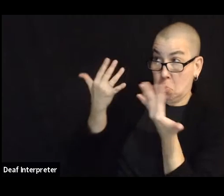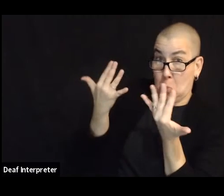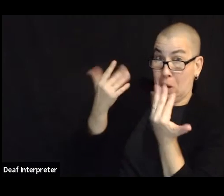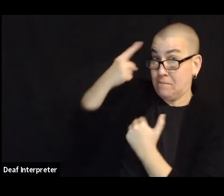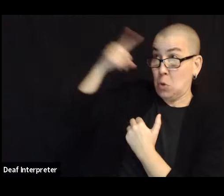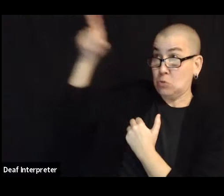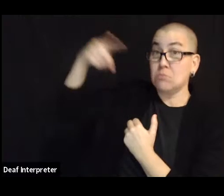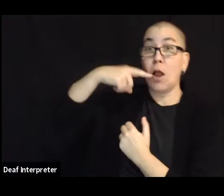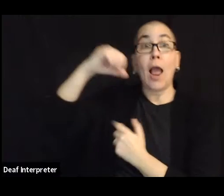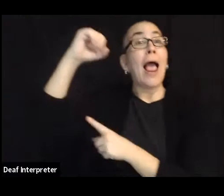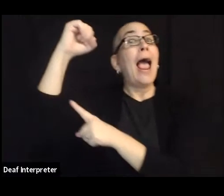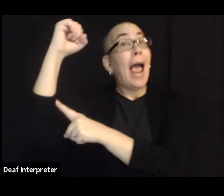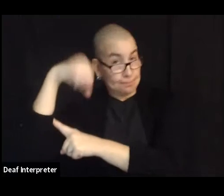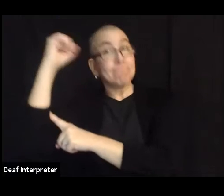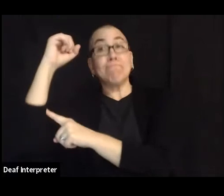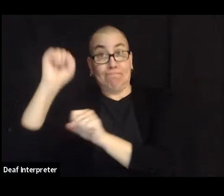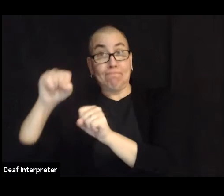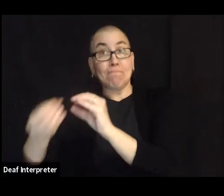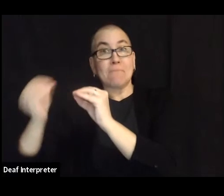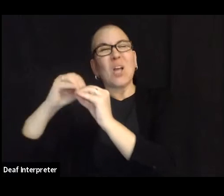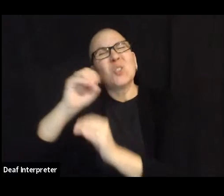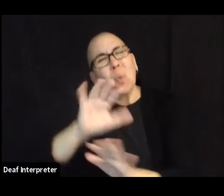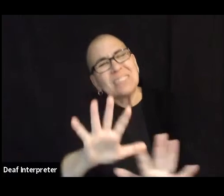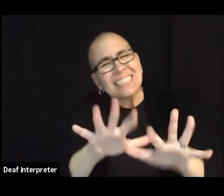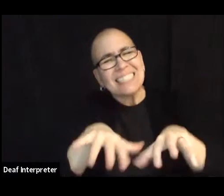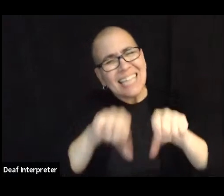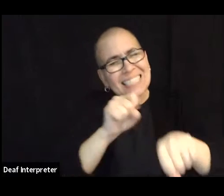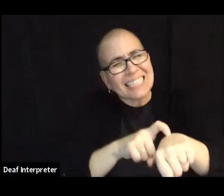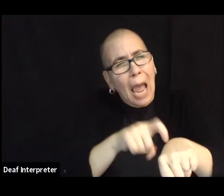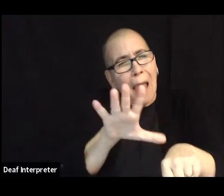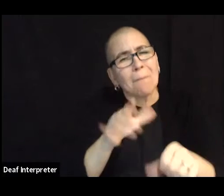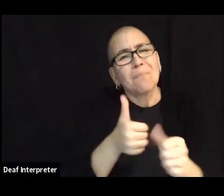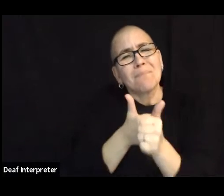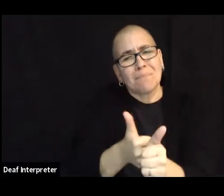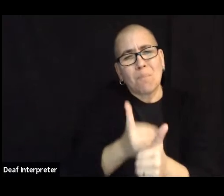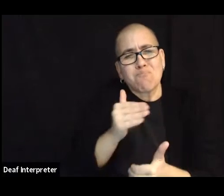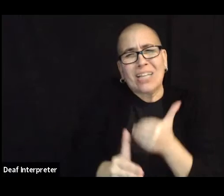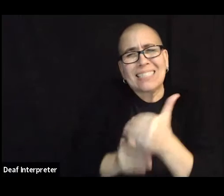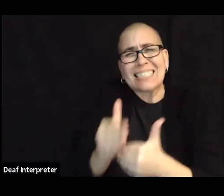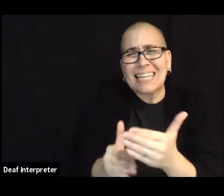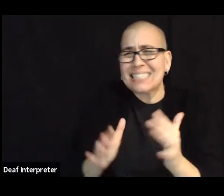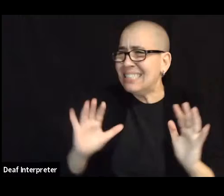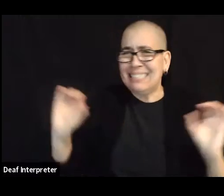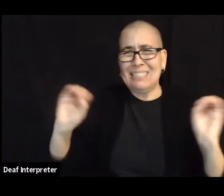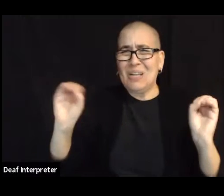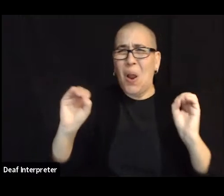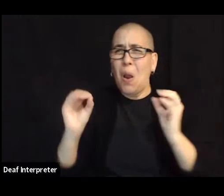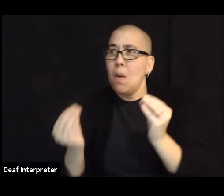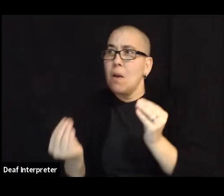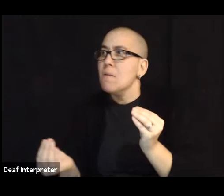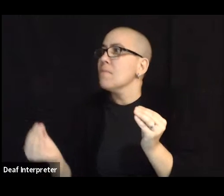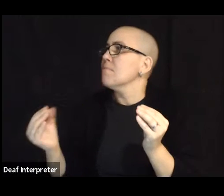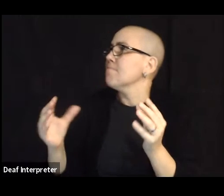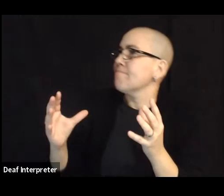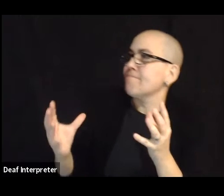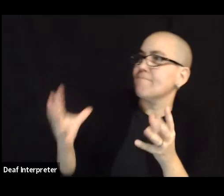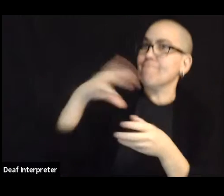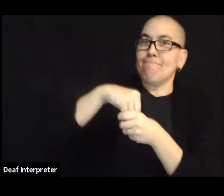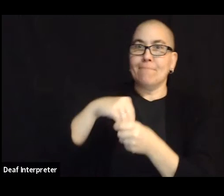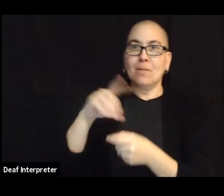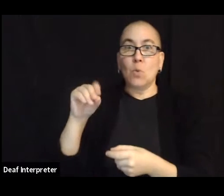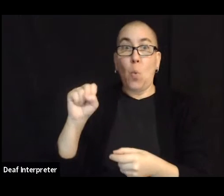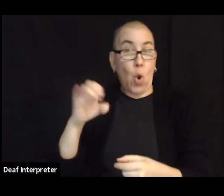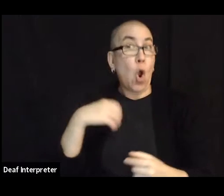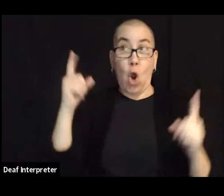public to recognize that there are no additional doses for us right now. There's been a message to open things up, and we've heard that, and